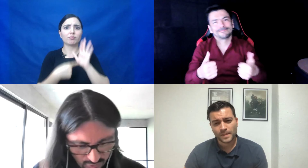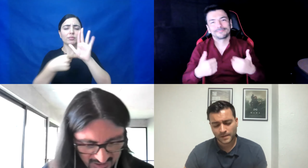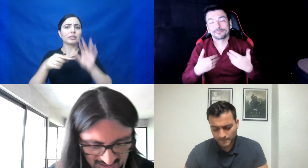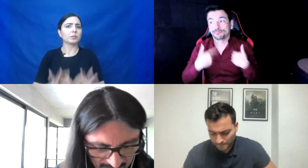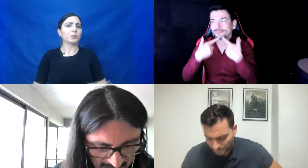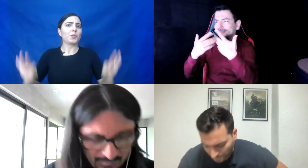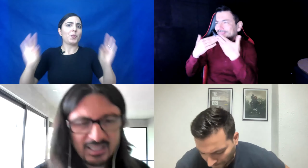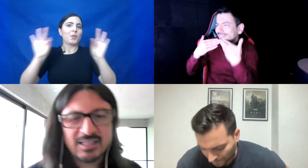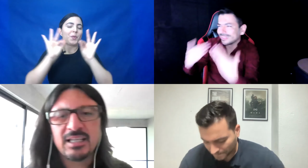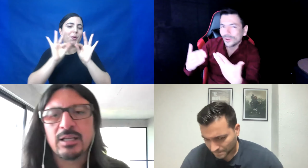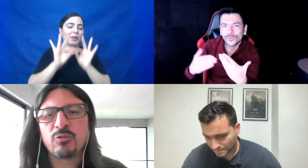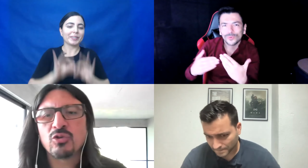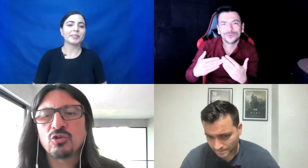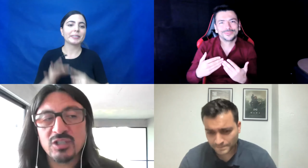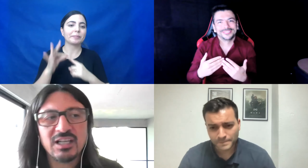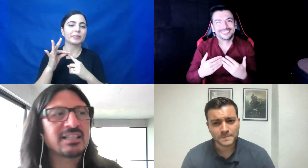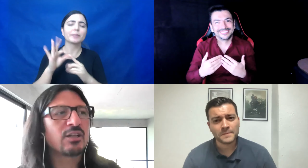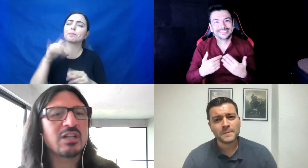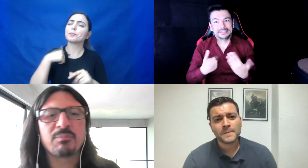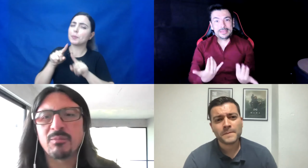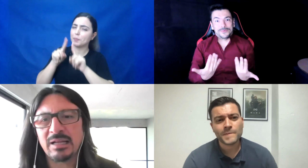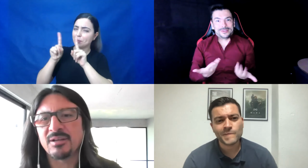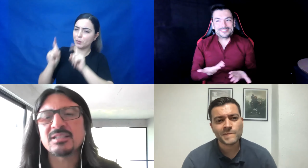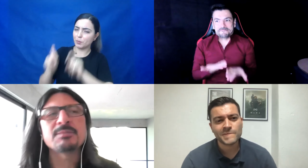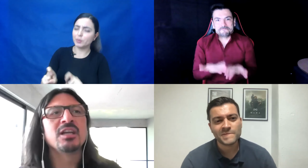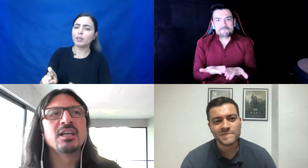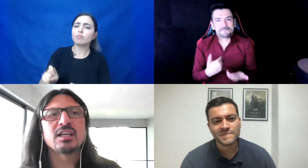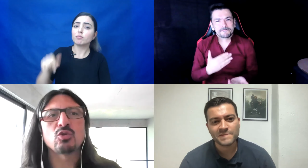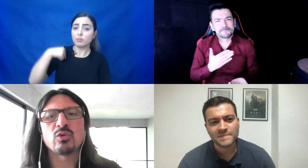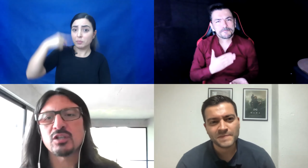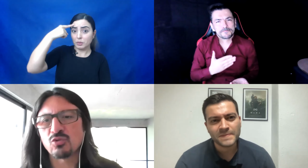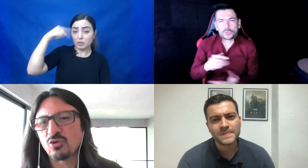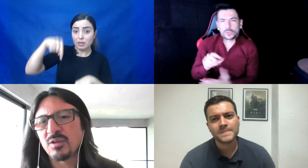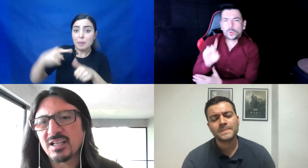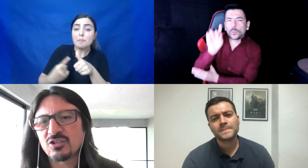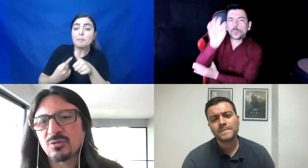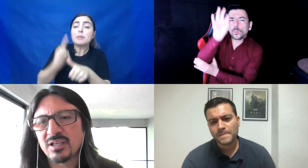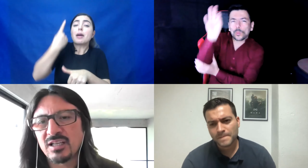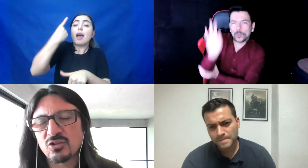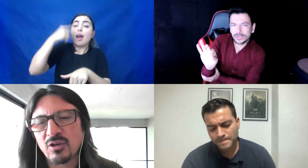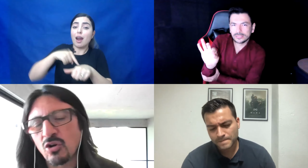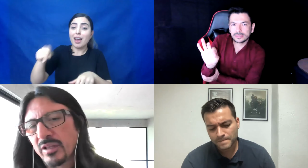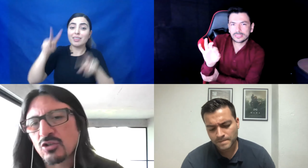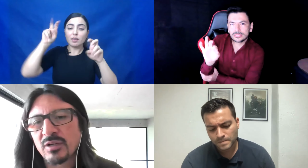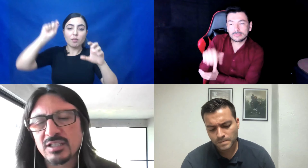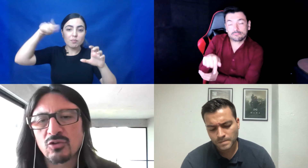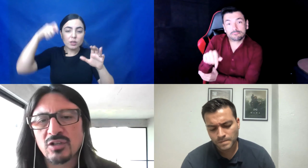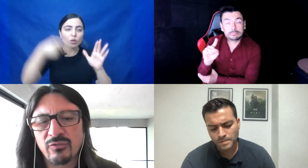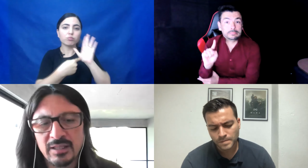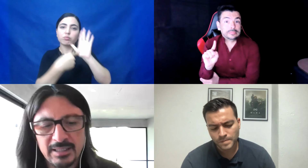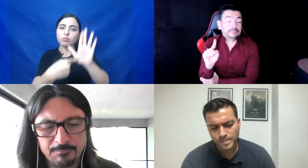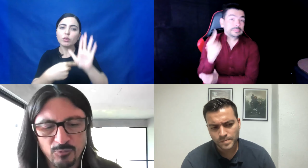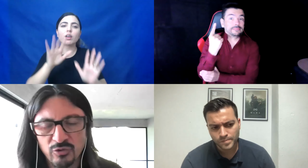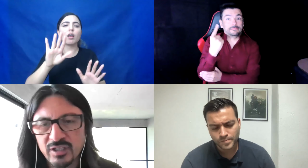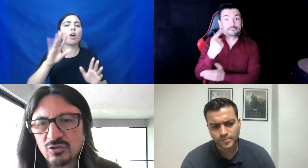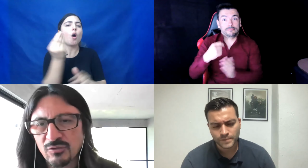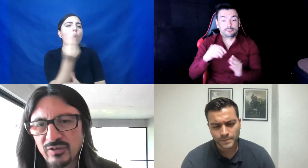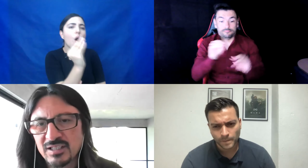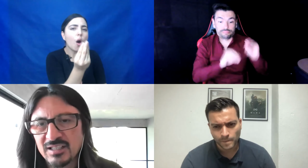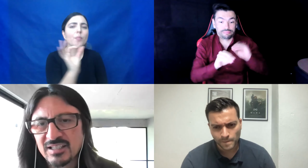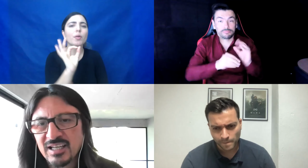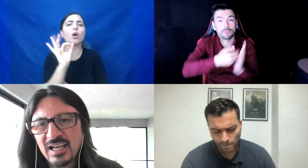It's very important for us. I did have a couple of questions for you. I know this isn't the first time that you have produced